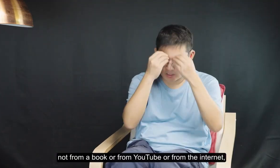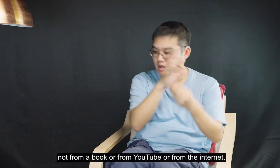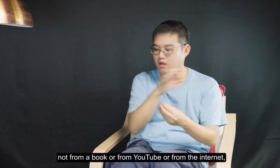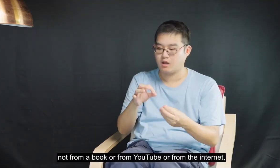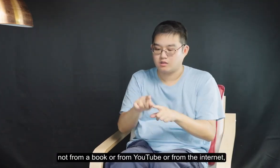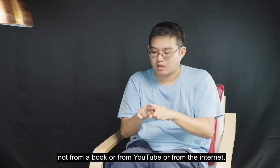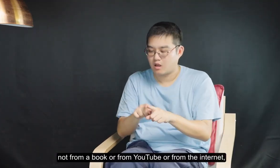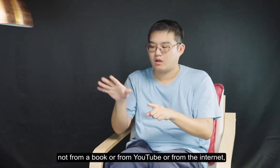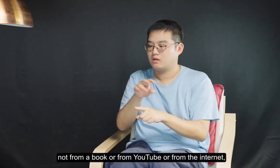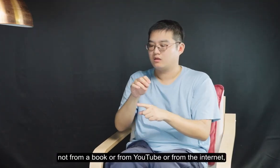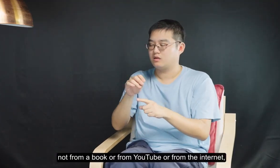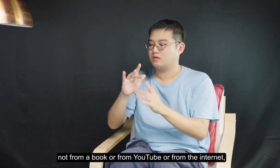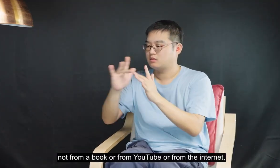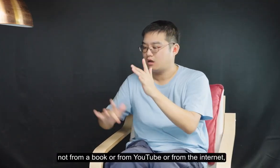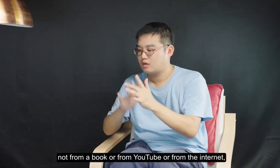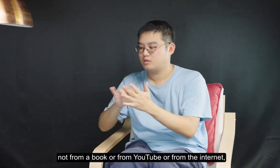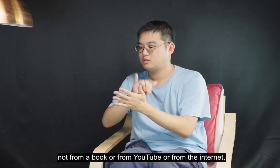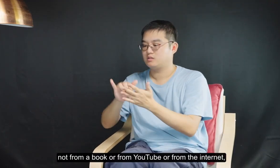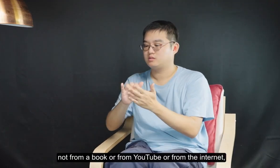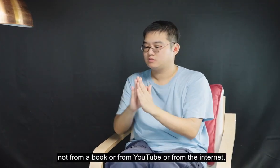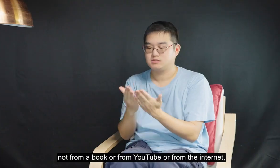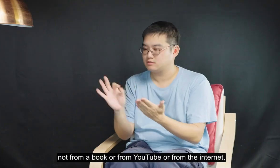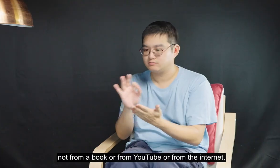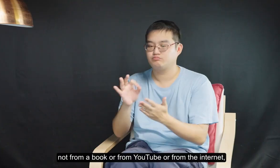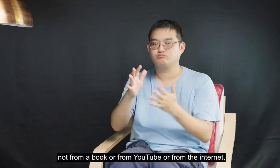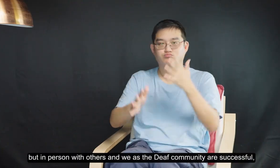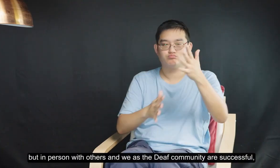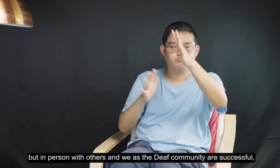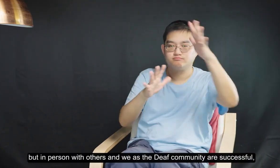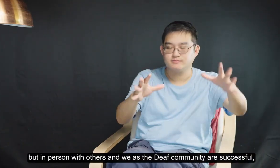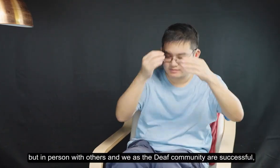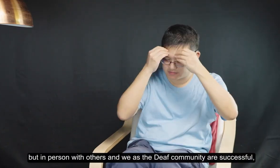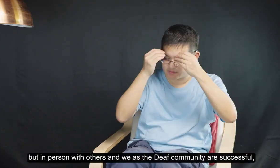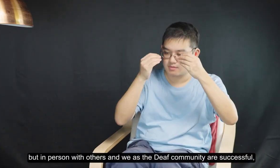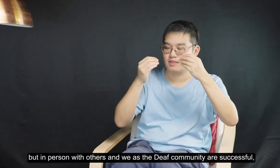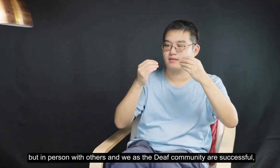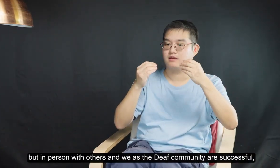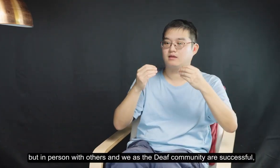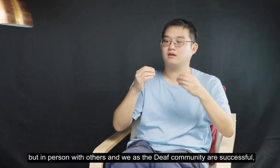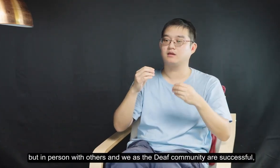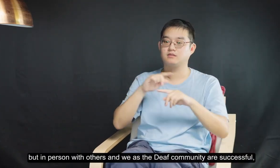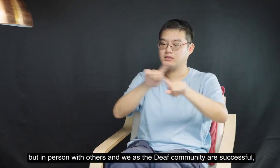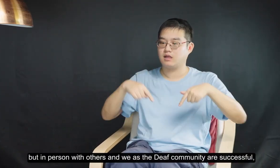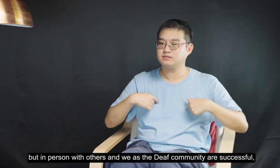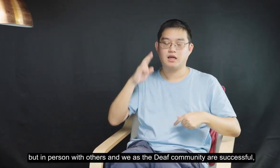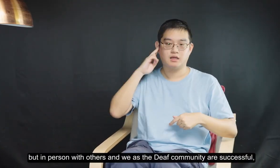person, not from a book or from YouTube or from the internet, but in person with others. And we as the deaf